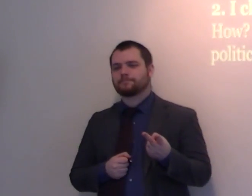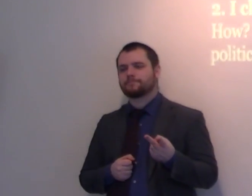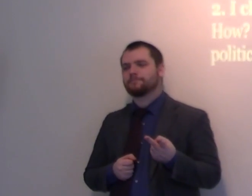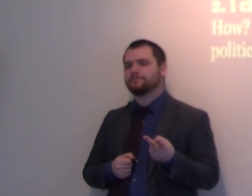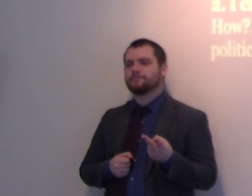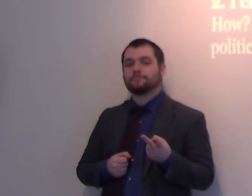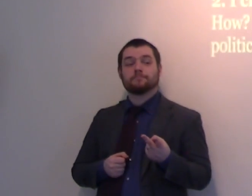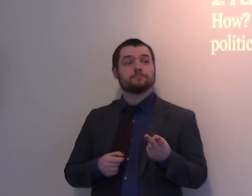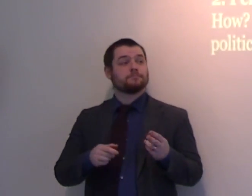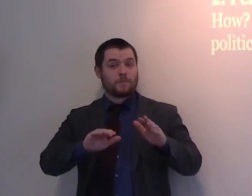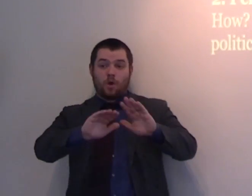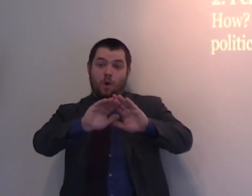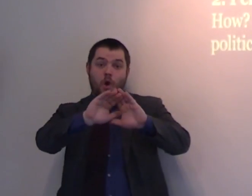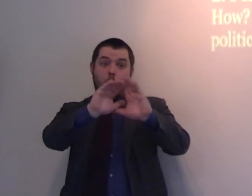Change the world around me.